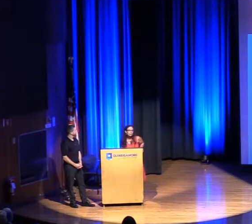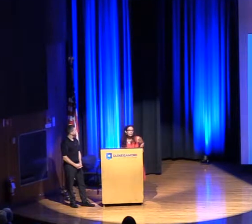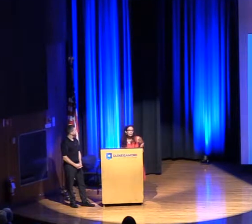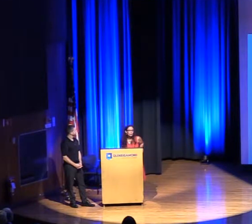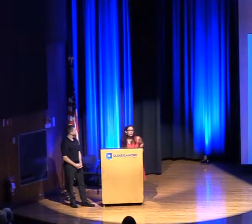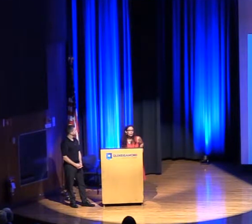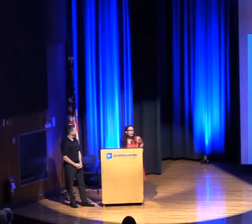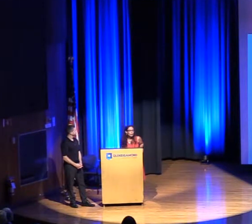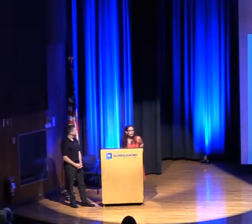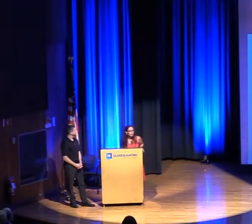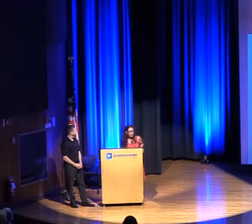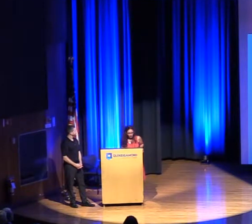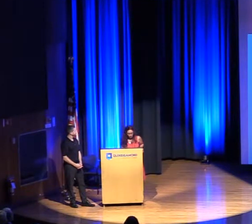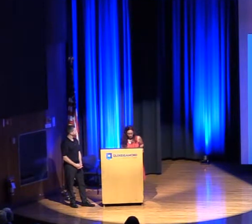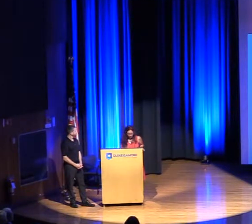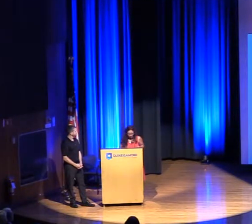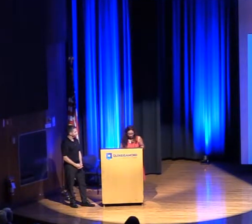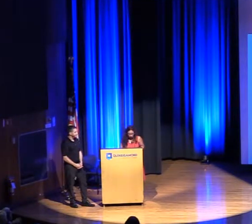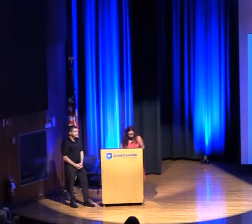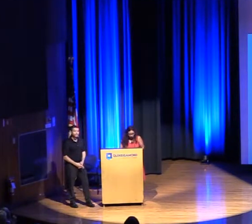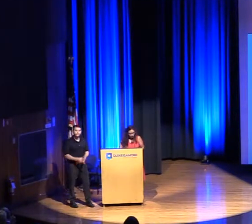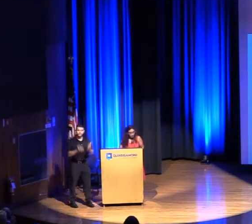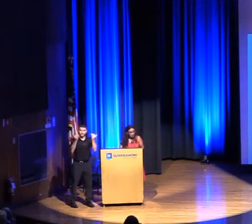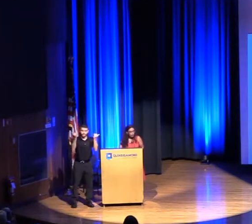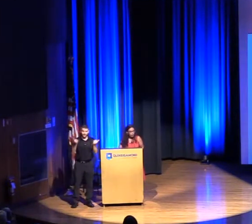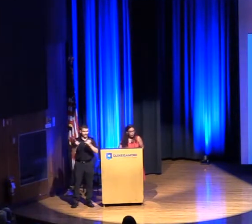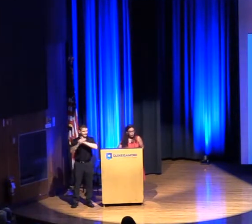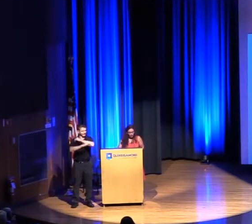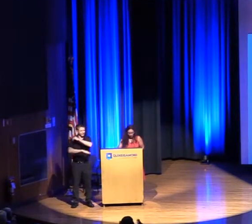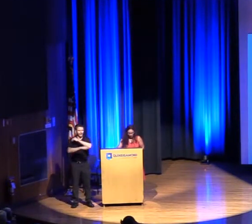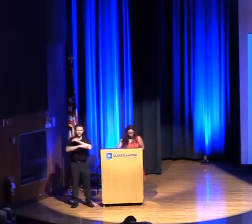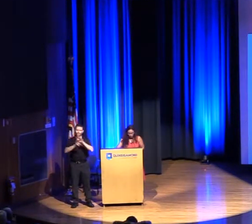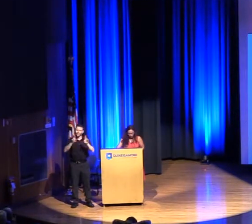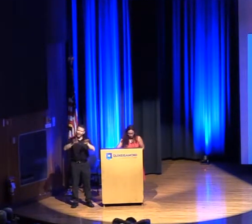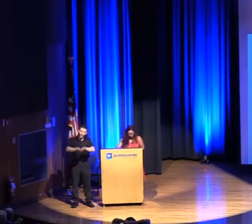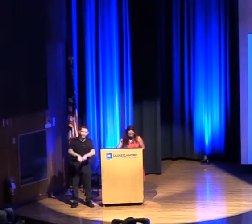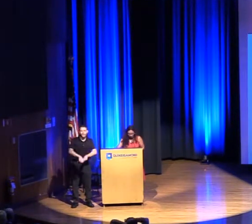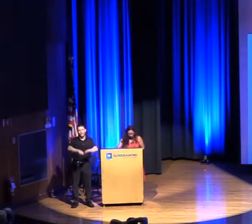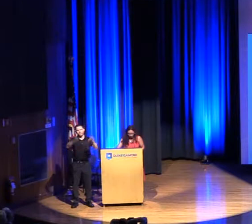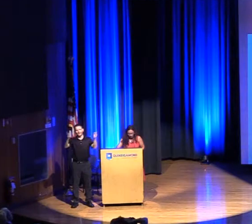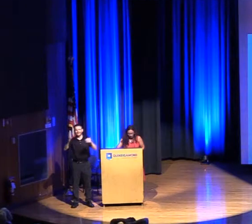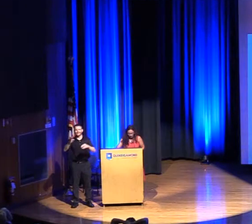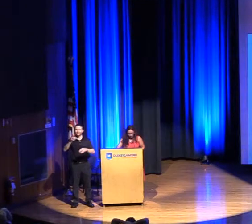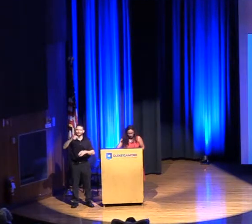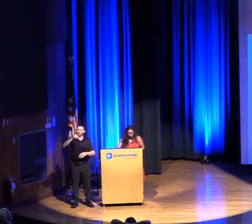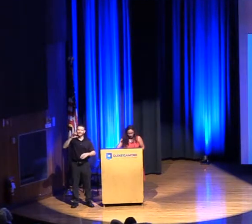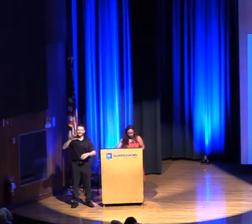open. This is a new academic year. It's really exciting to be with you on this opening day.